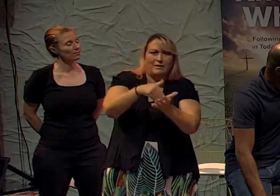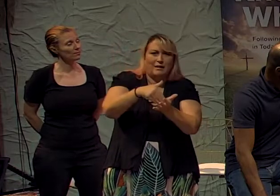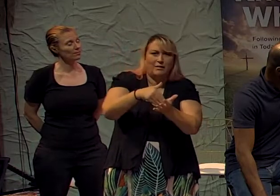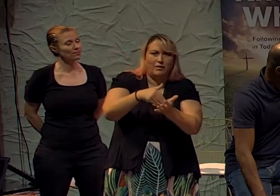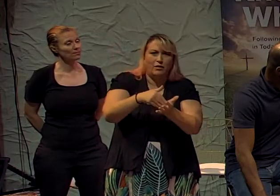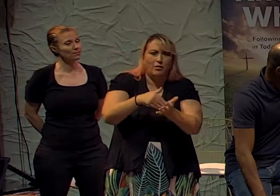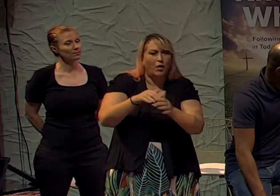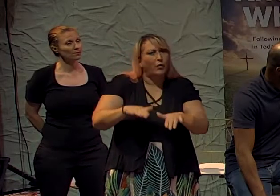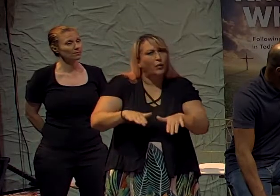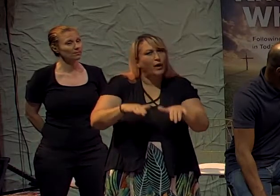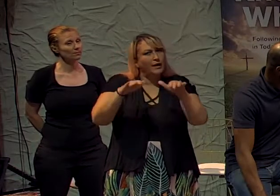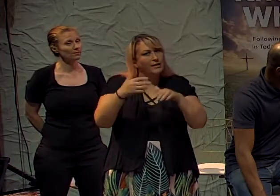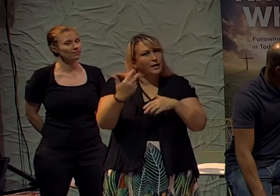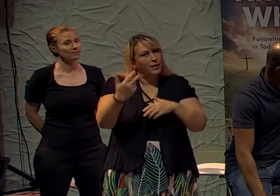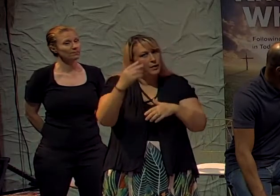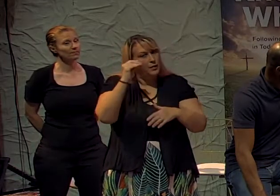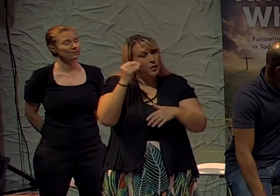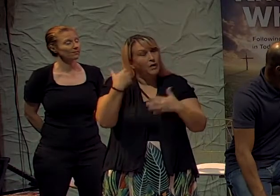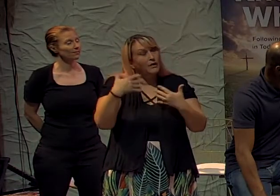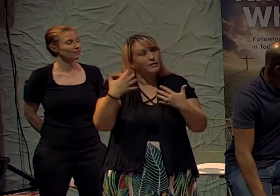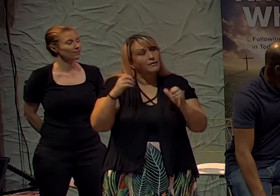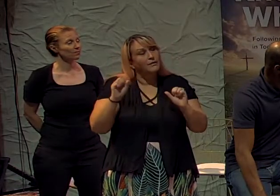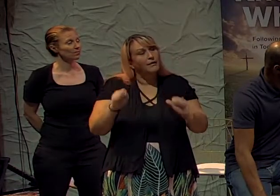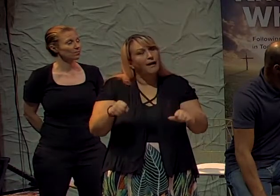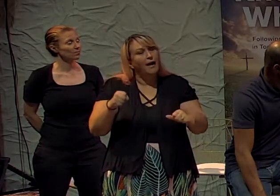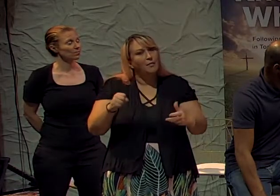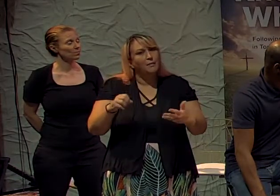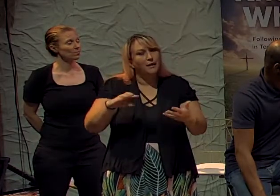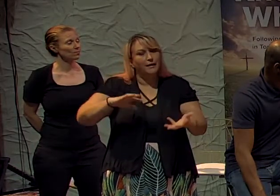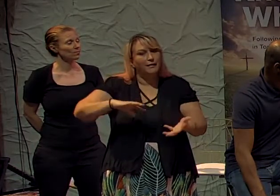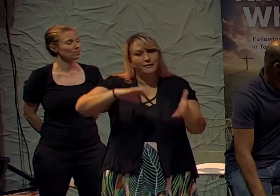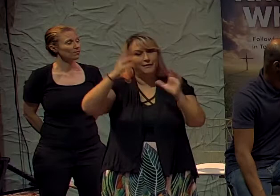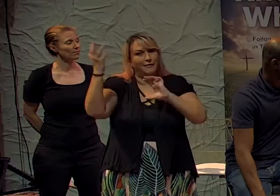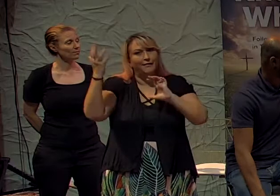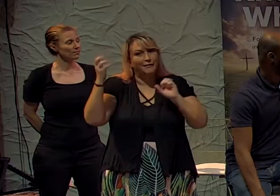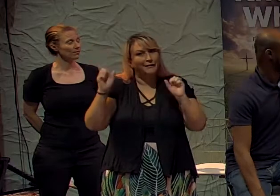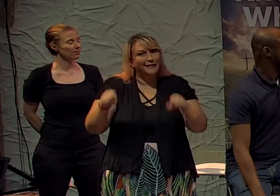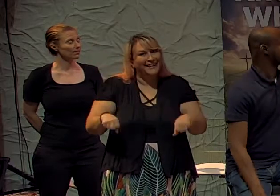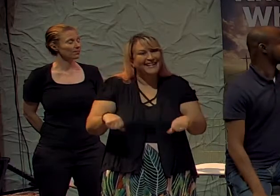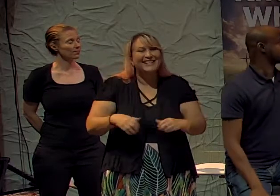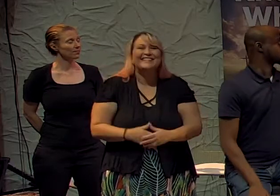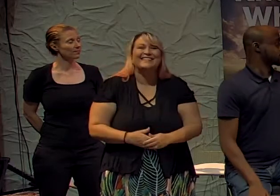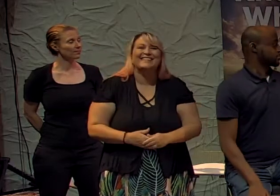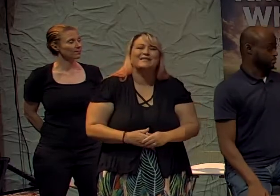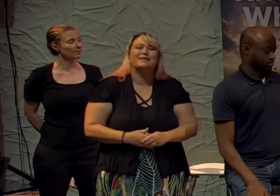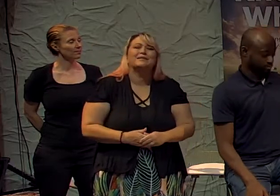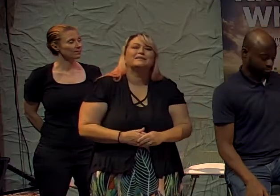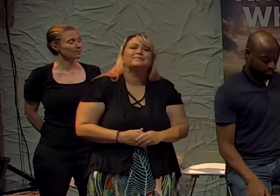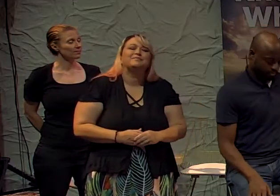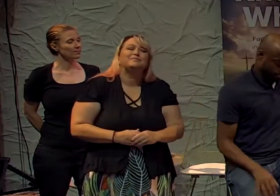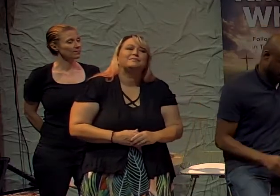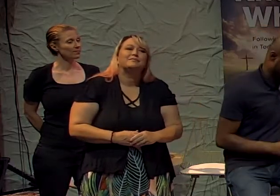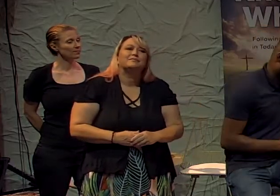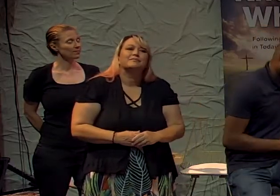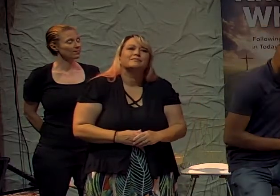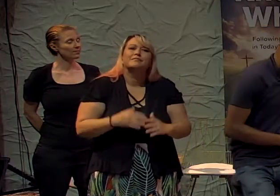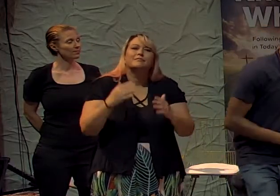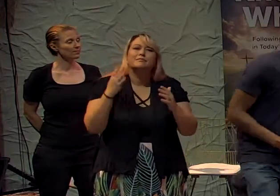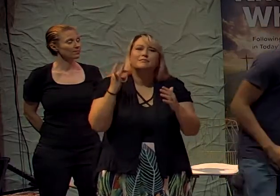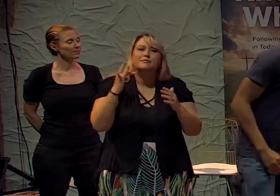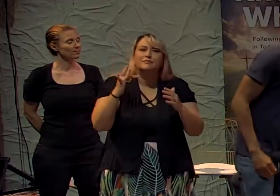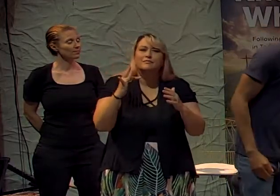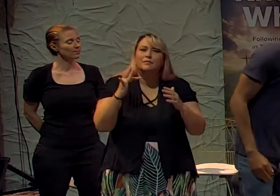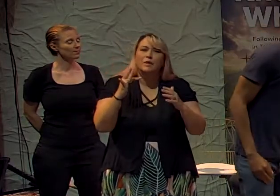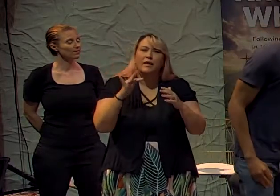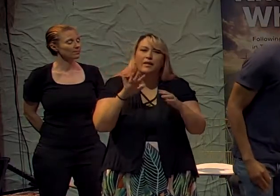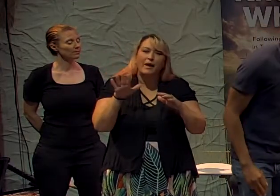3 boys, it gets rowdy. And but you know, I tell you what kept them grounded